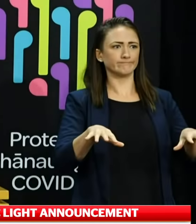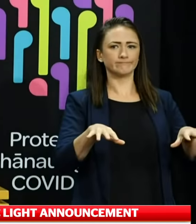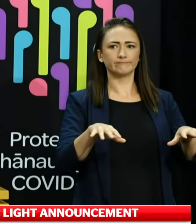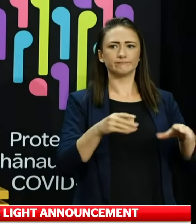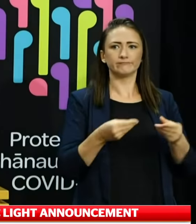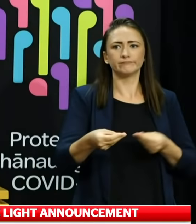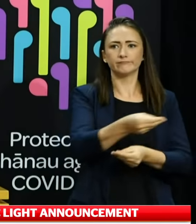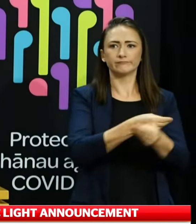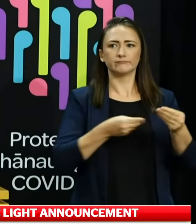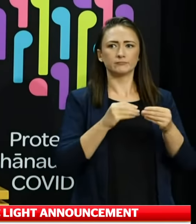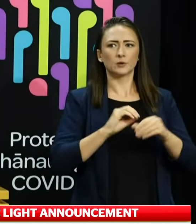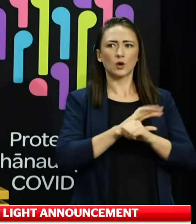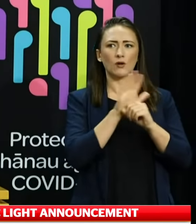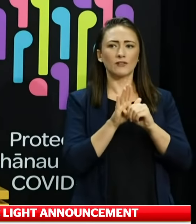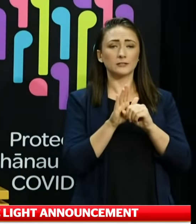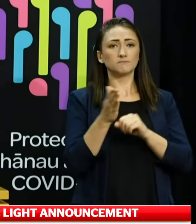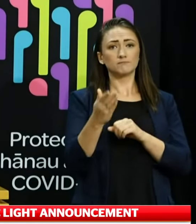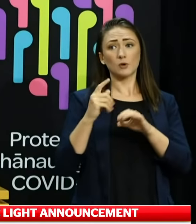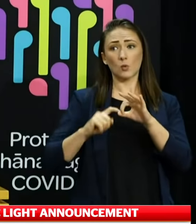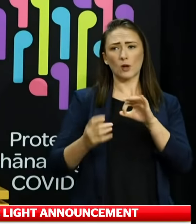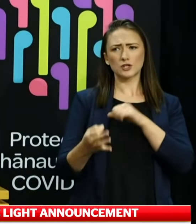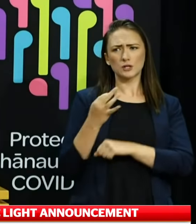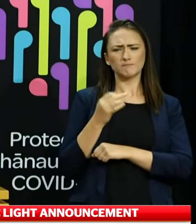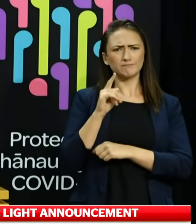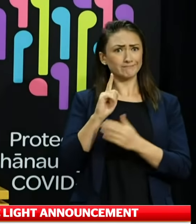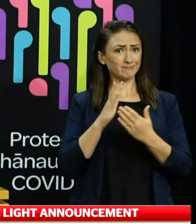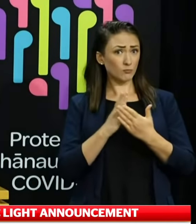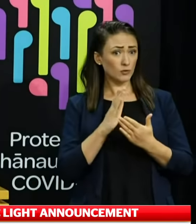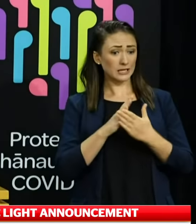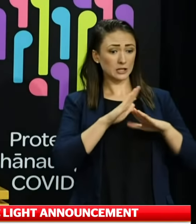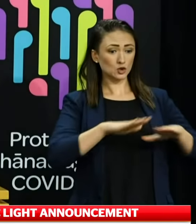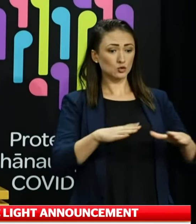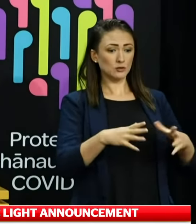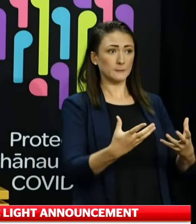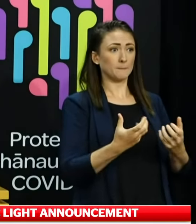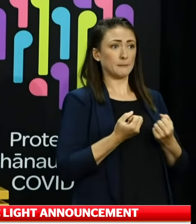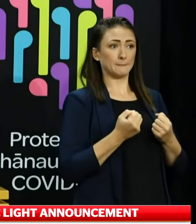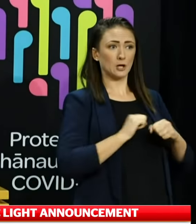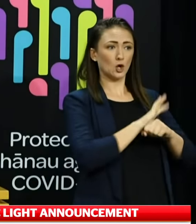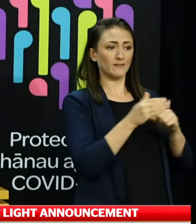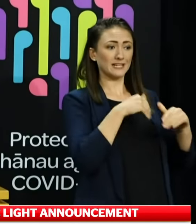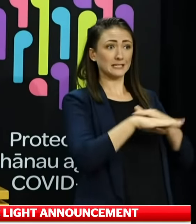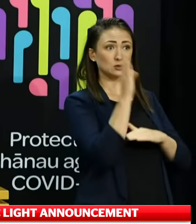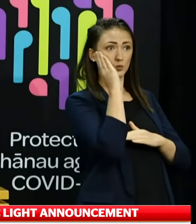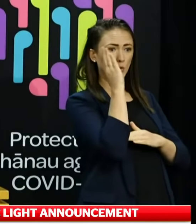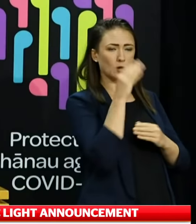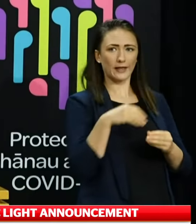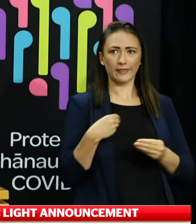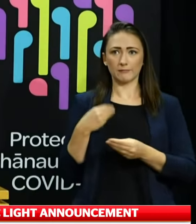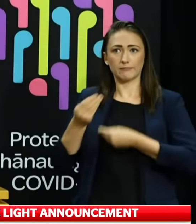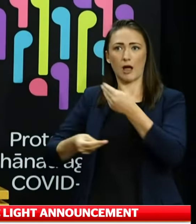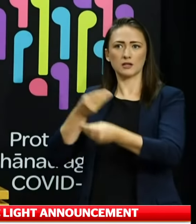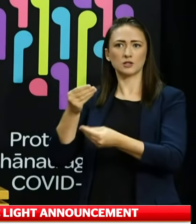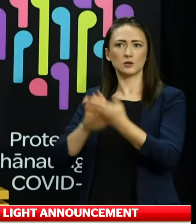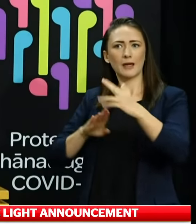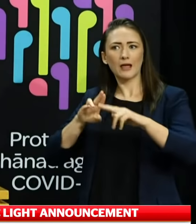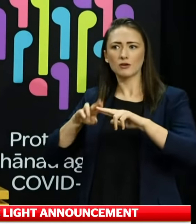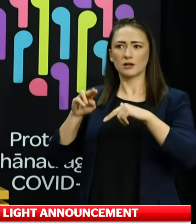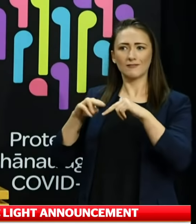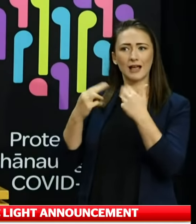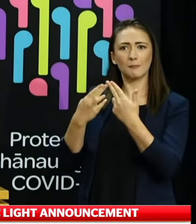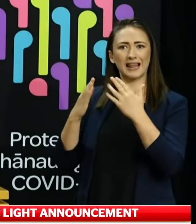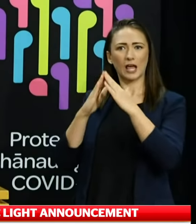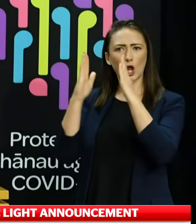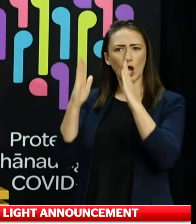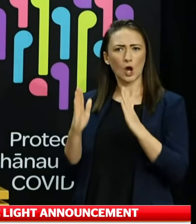taking it home. It's a potential vector for transmission. Isn't that something you should have data on when you make these, like, mask